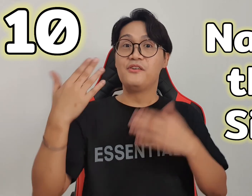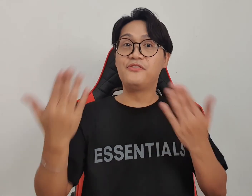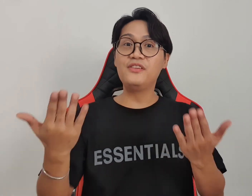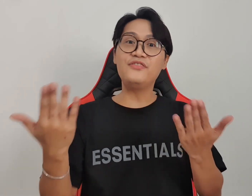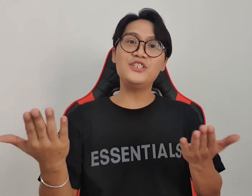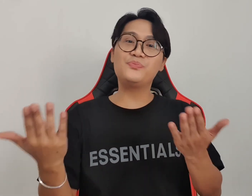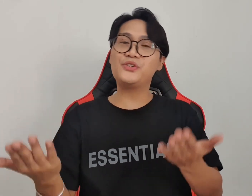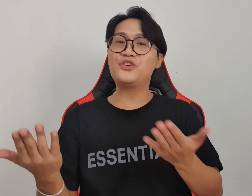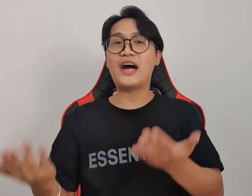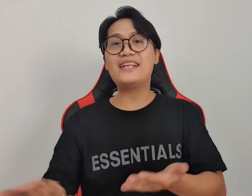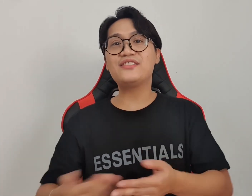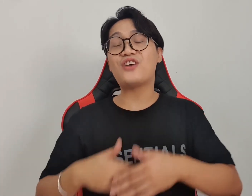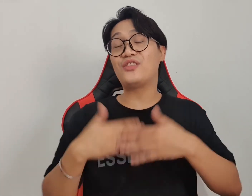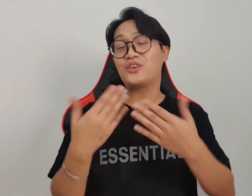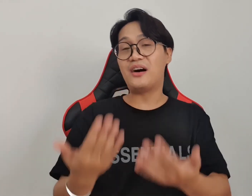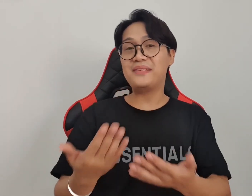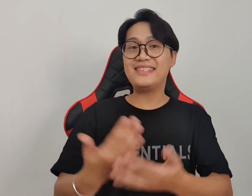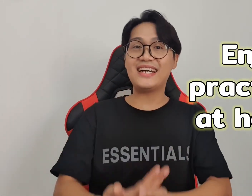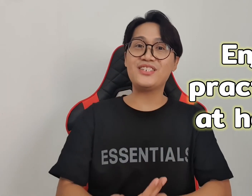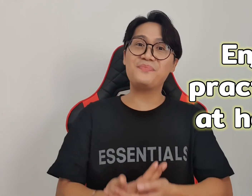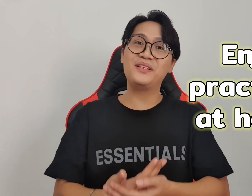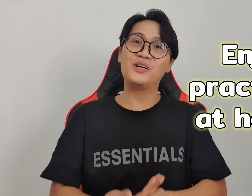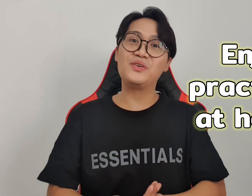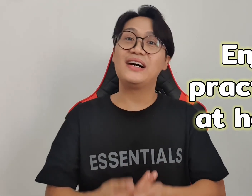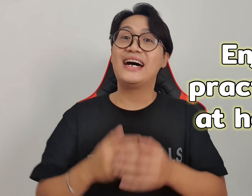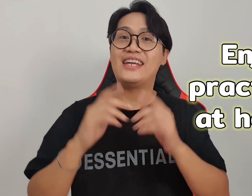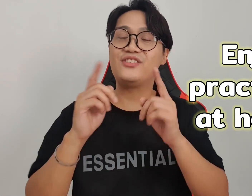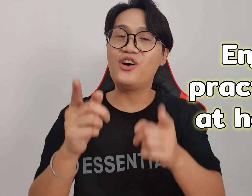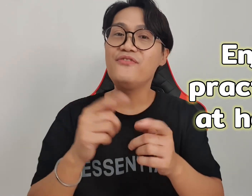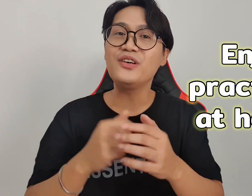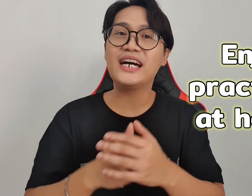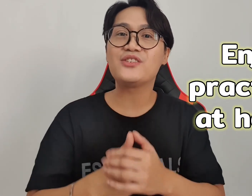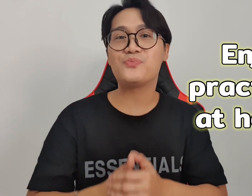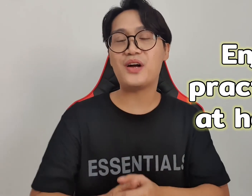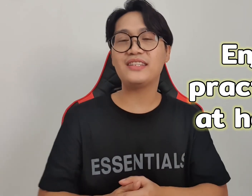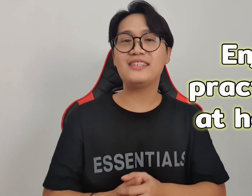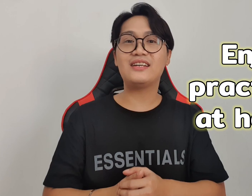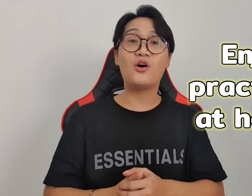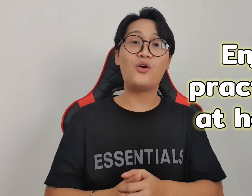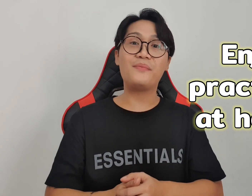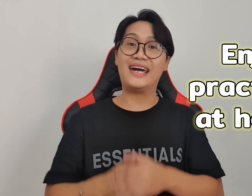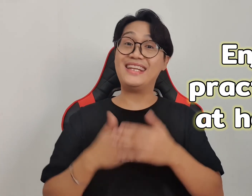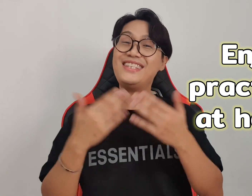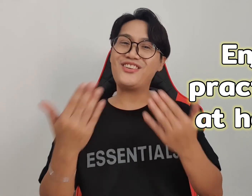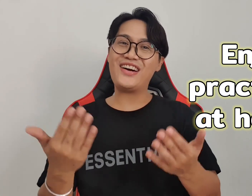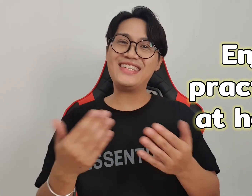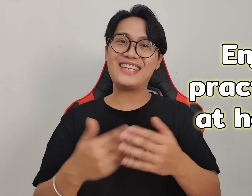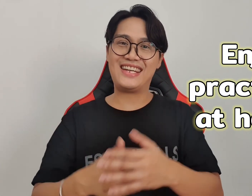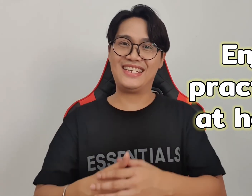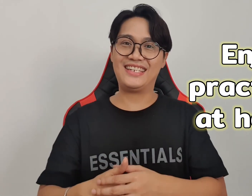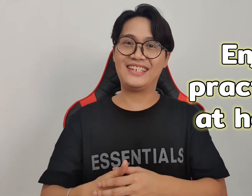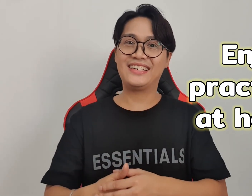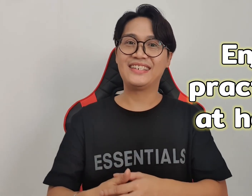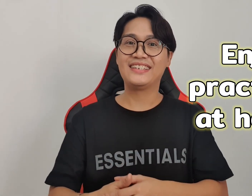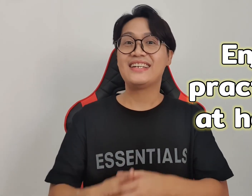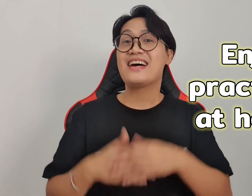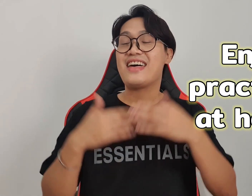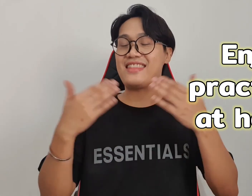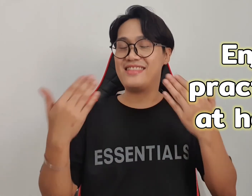Feel free to put your answers on the comment section below, and don't forget to practice at home and enjoy signing. And there